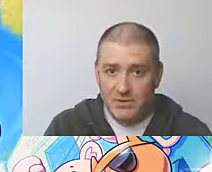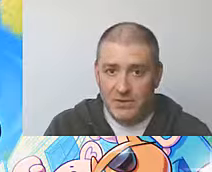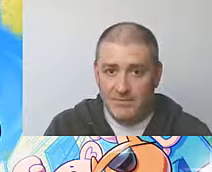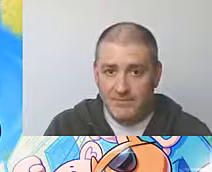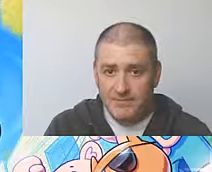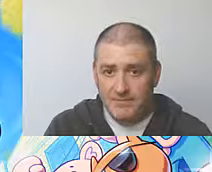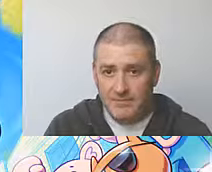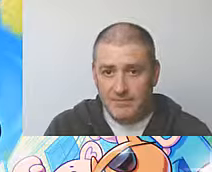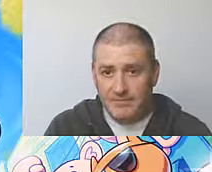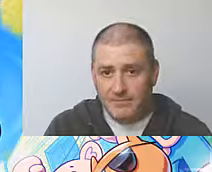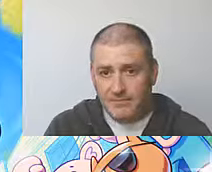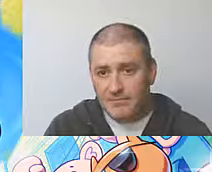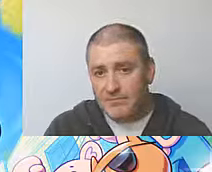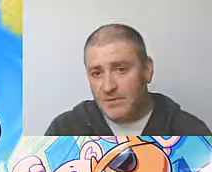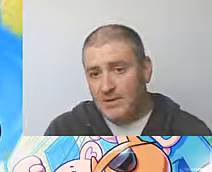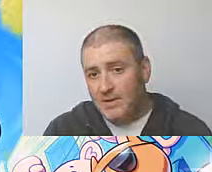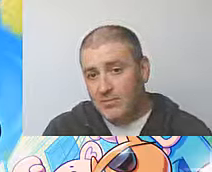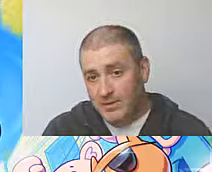Strange Reunion.